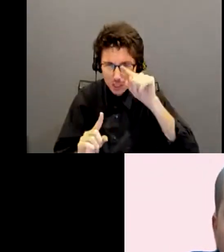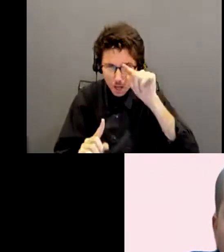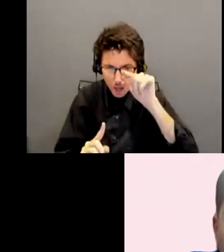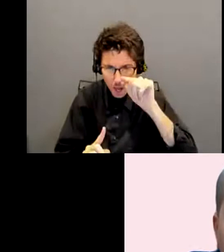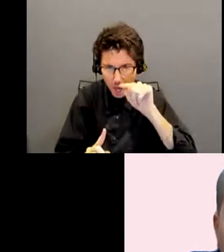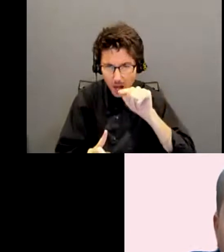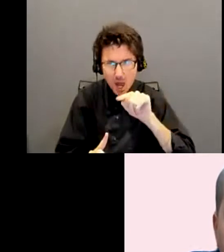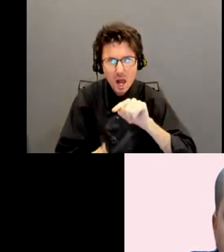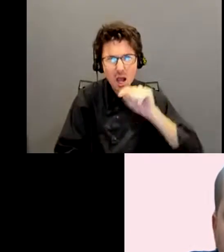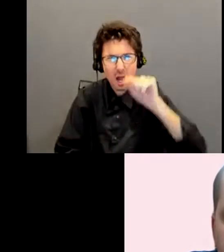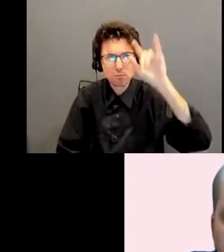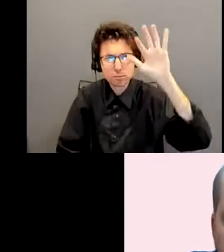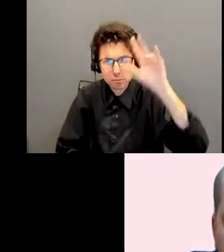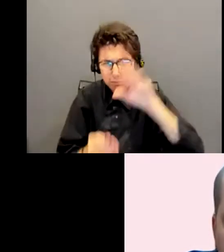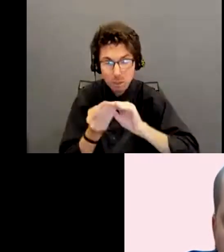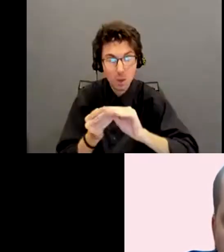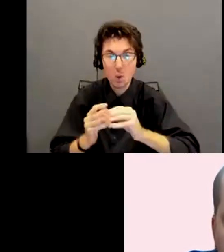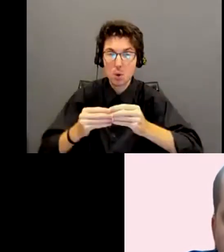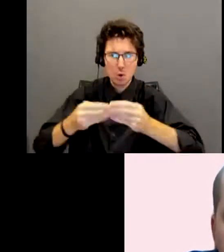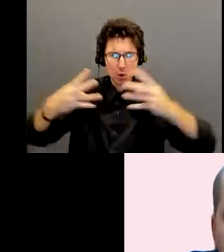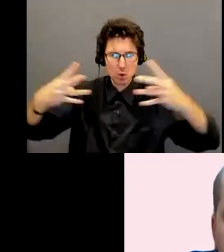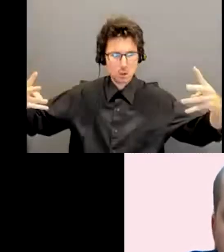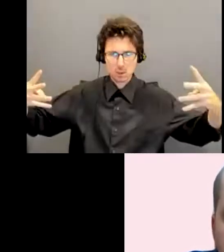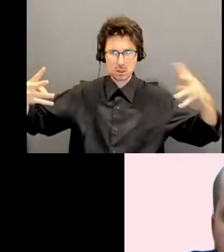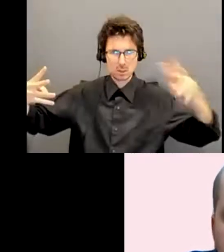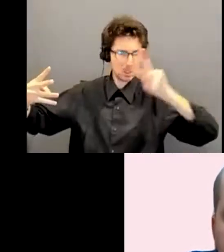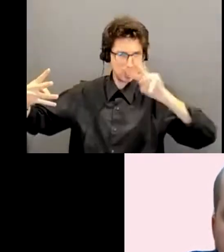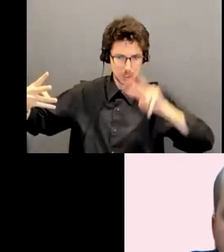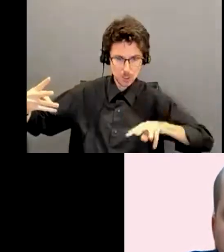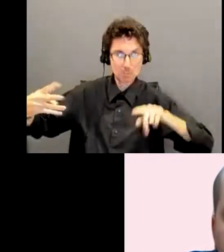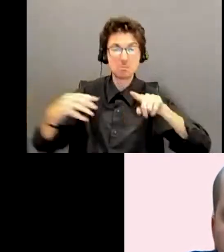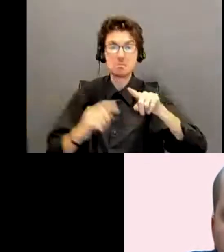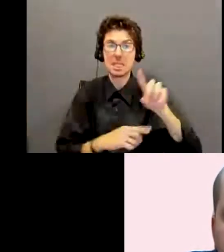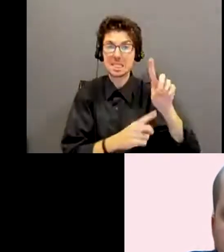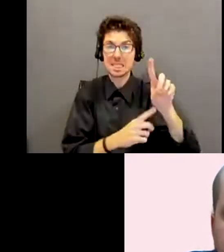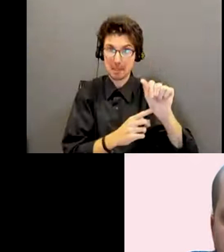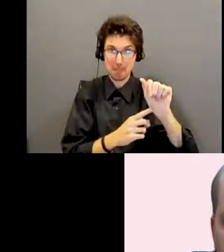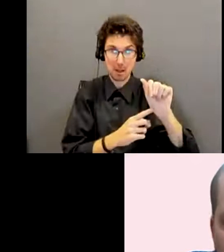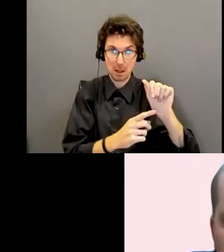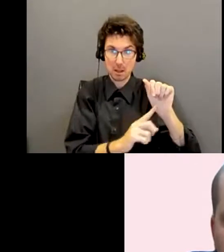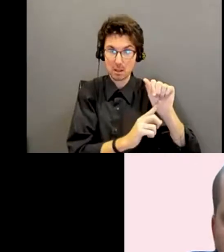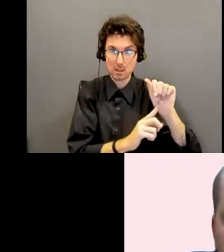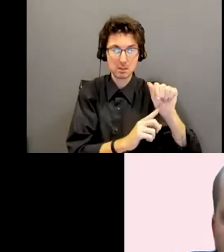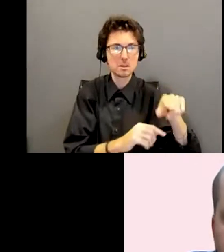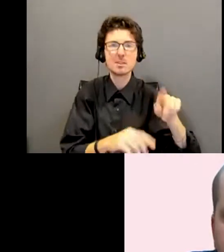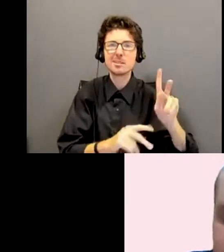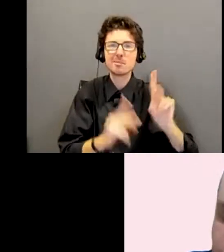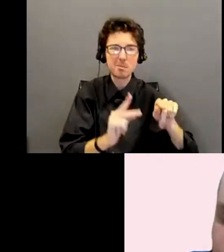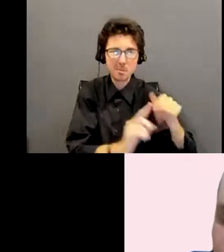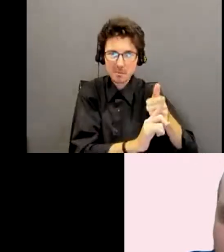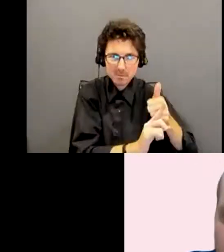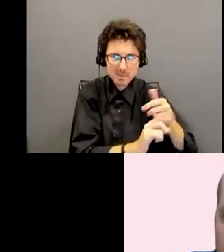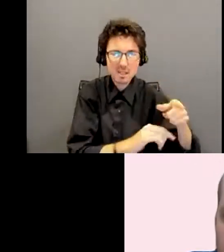aspect of society involvement, people with disability remain aside. We can see